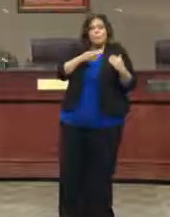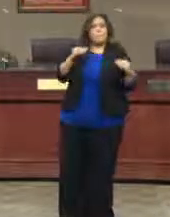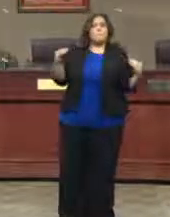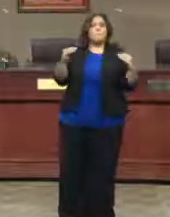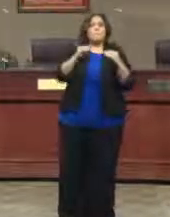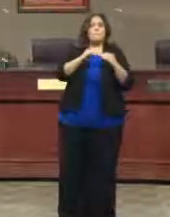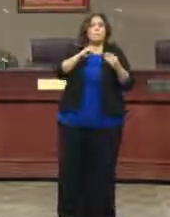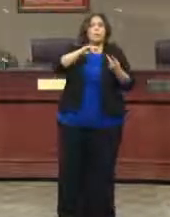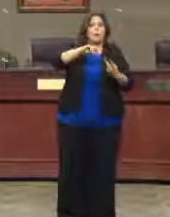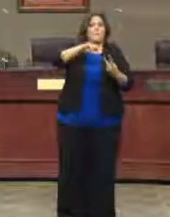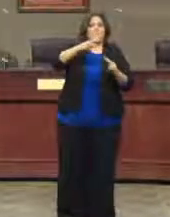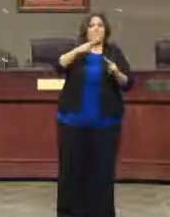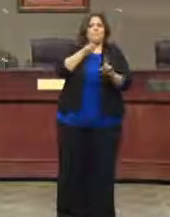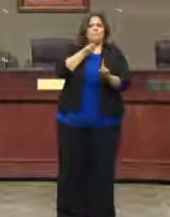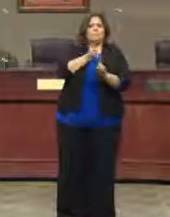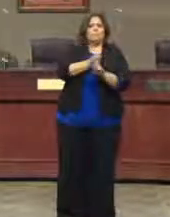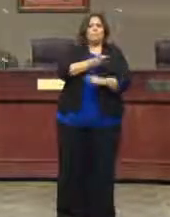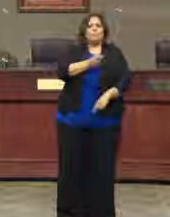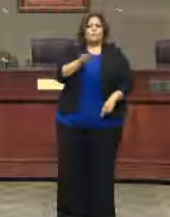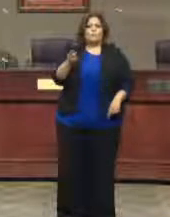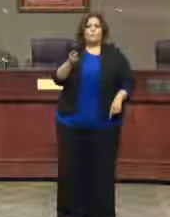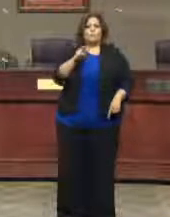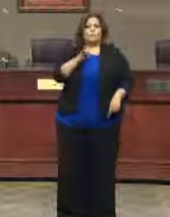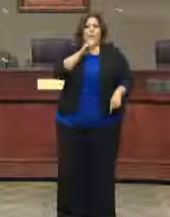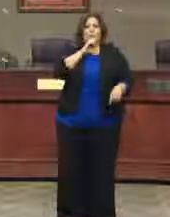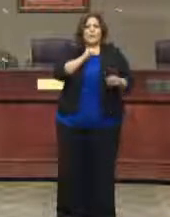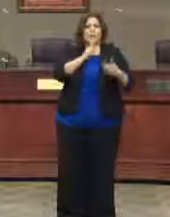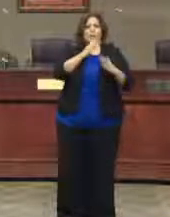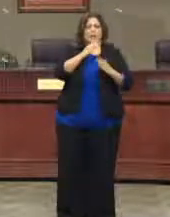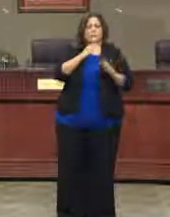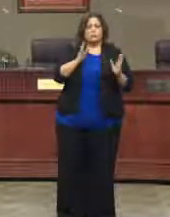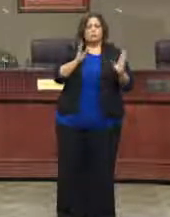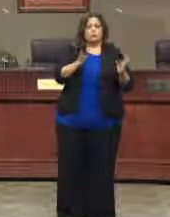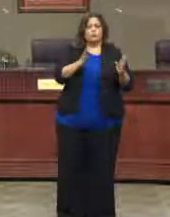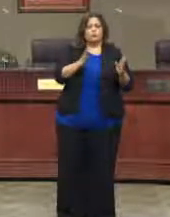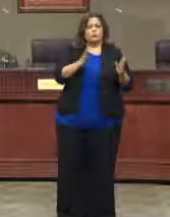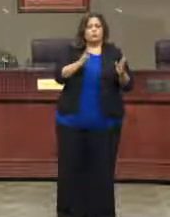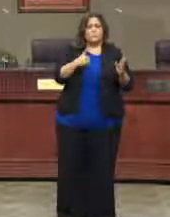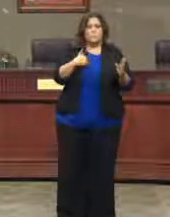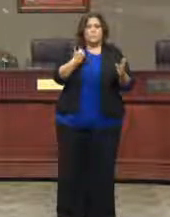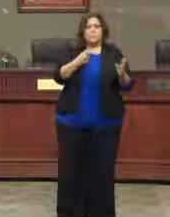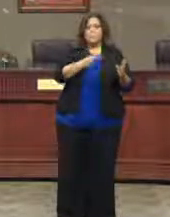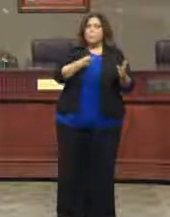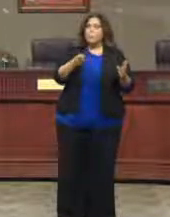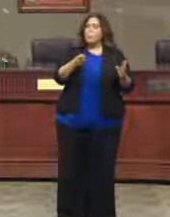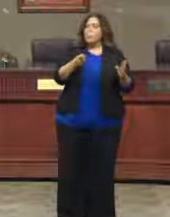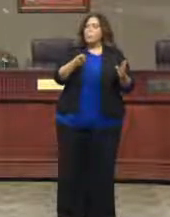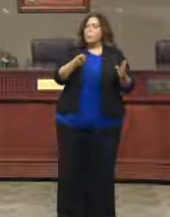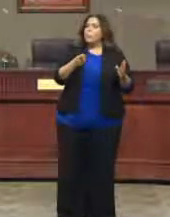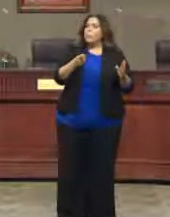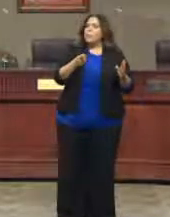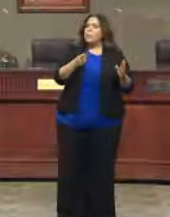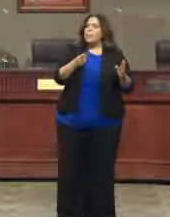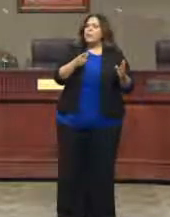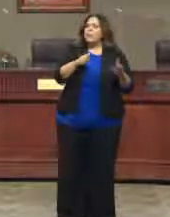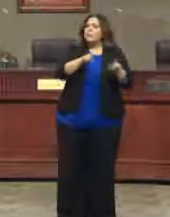those age groups. And that's something else that is also flipping.